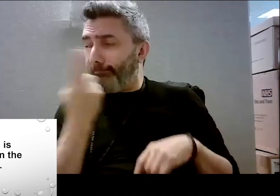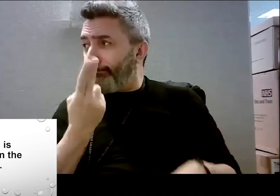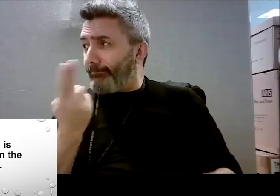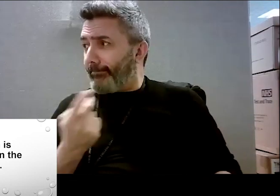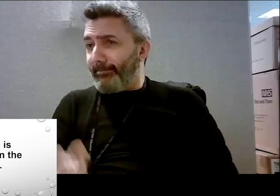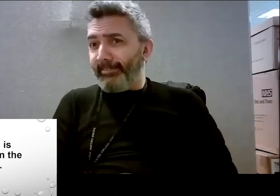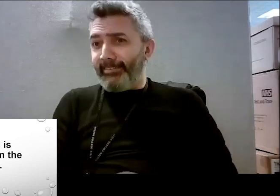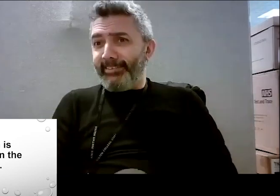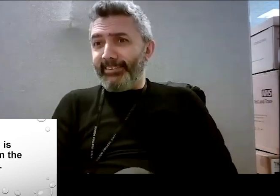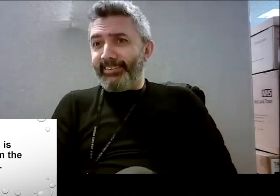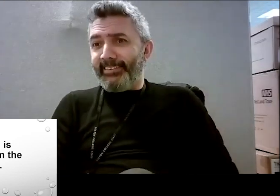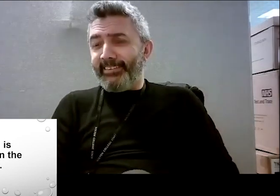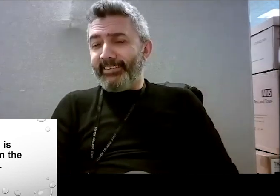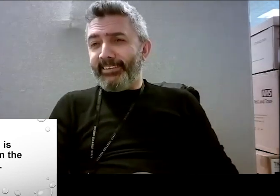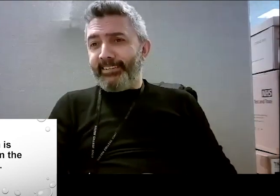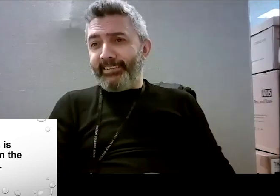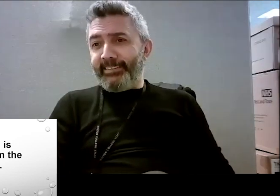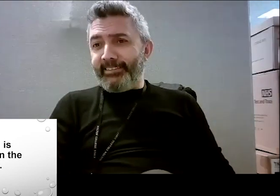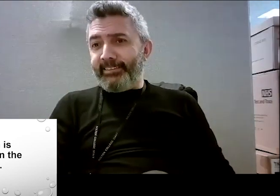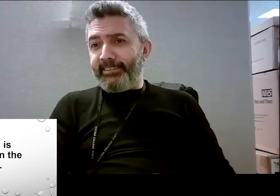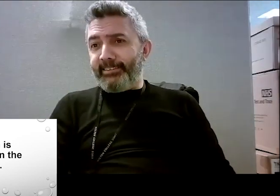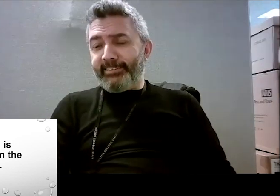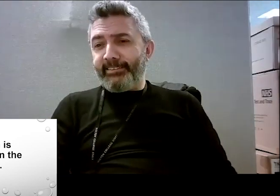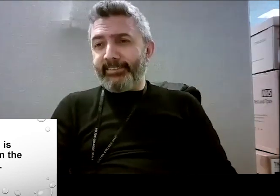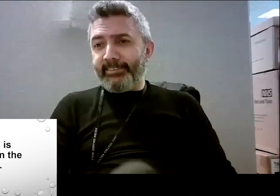Everybody ready? Everybody got their little picture?